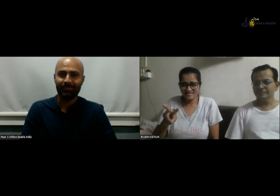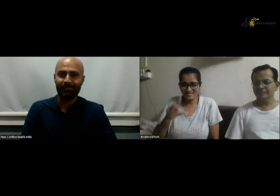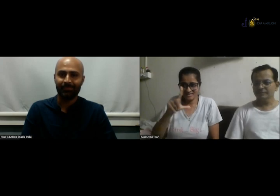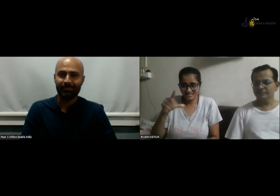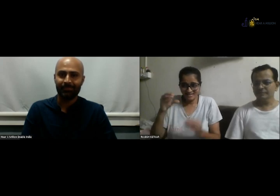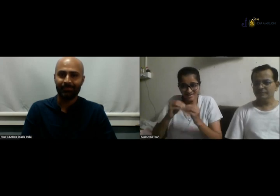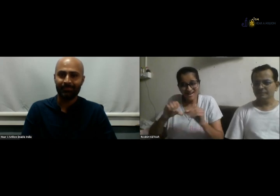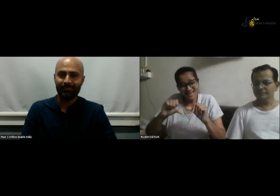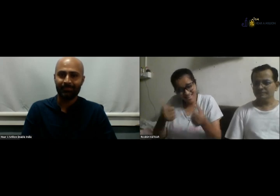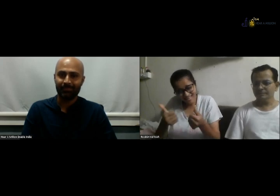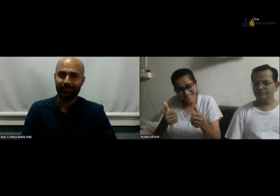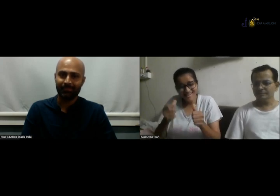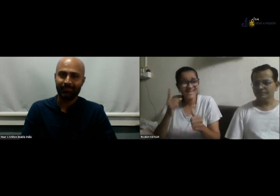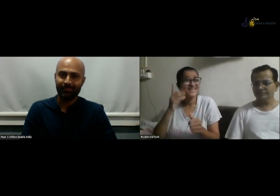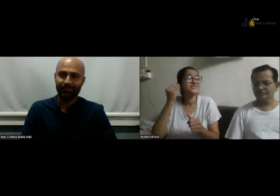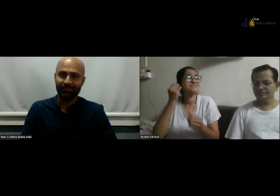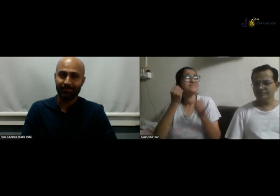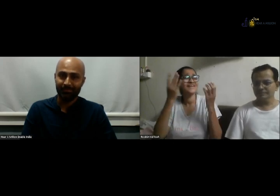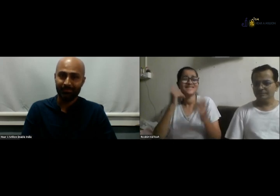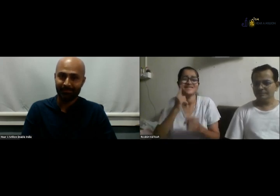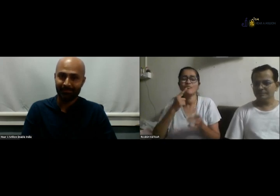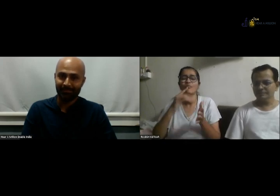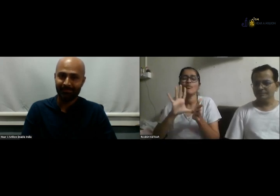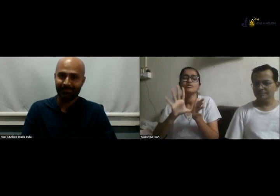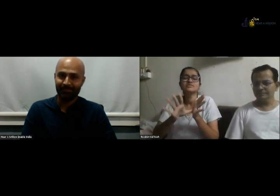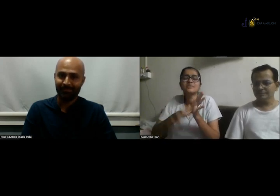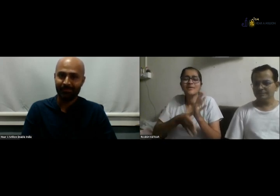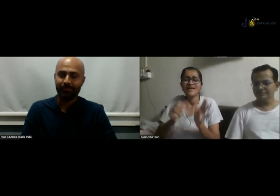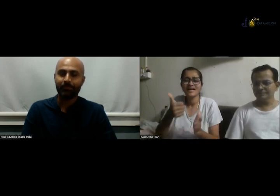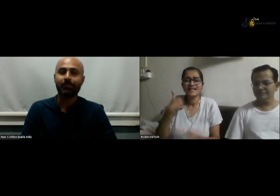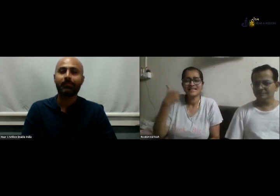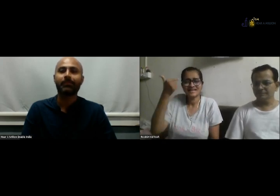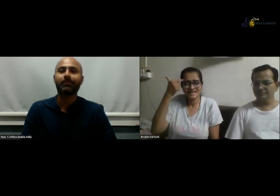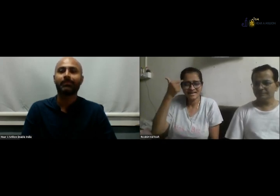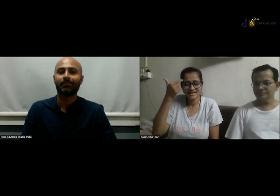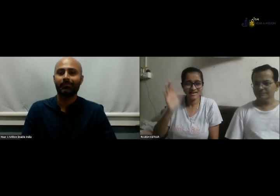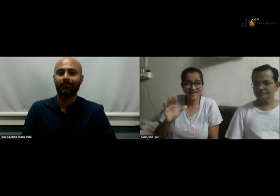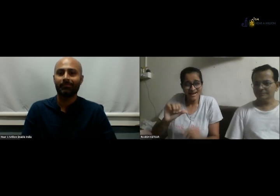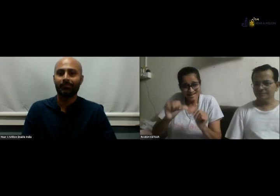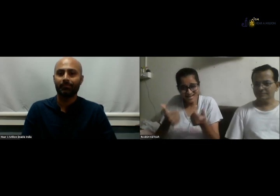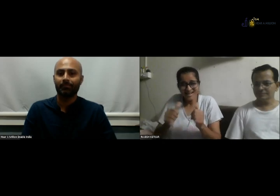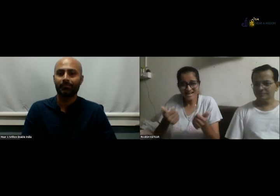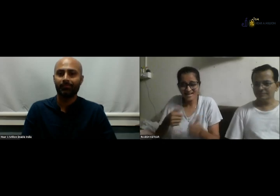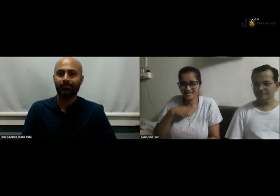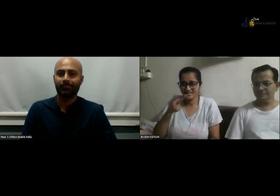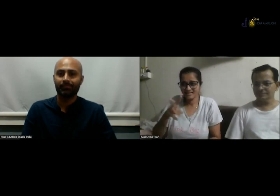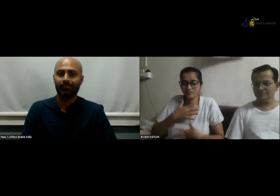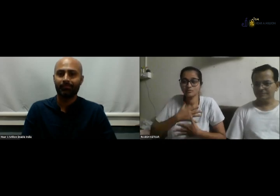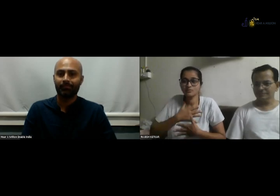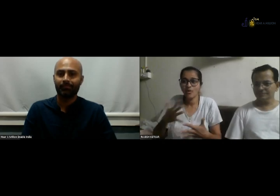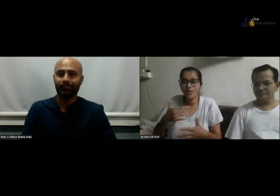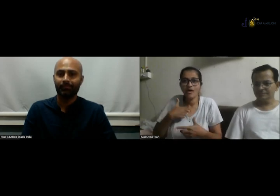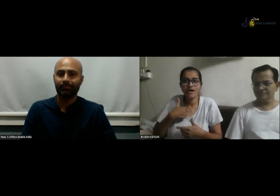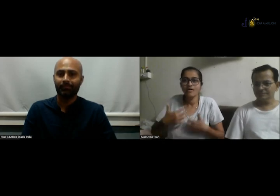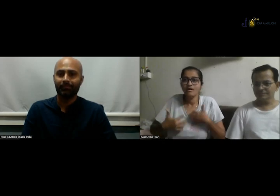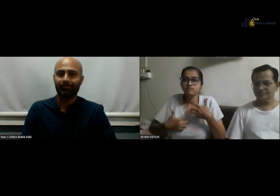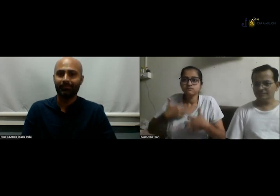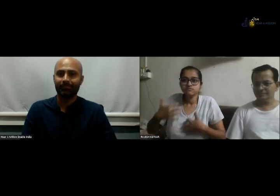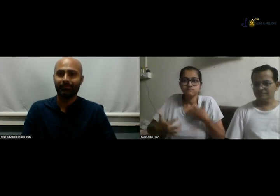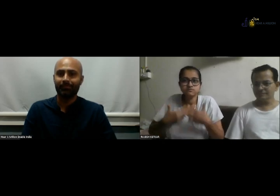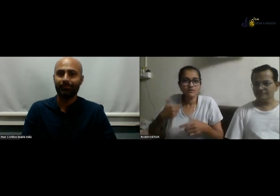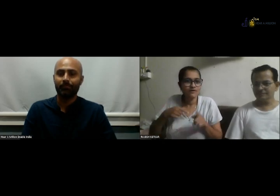she's just kidding with me. But when she told me that I have completed my law, I thought that deaf people cannot do